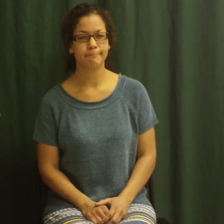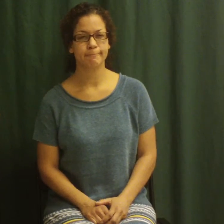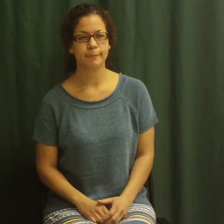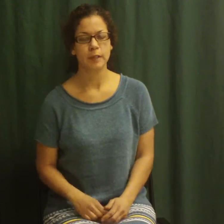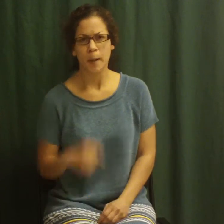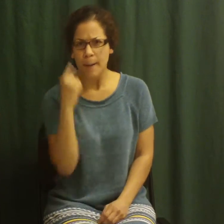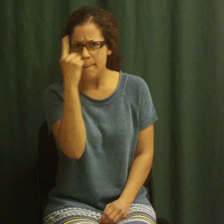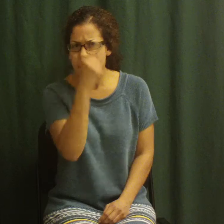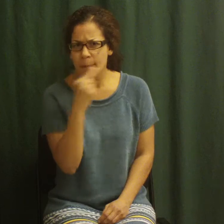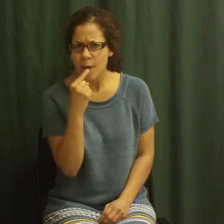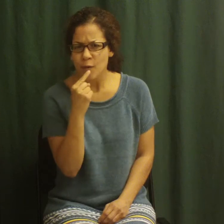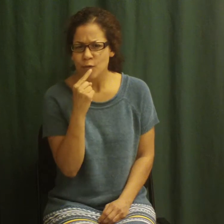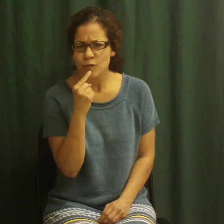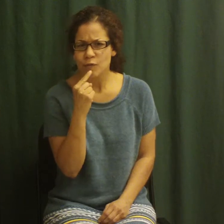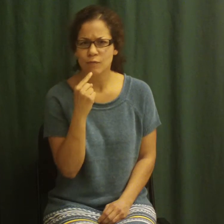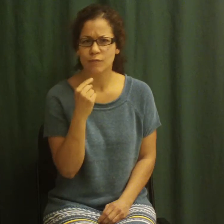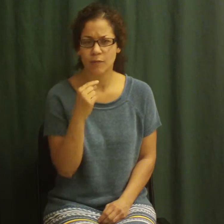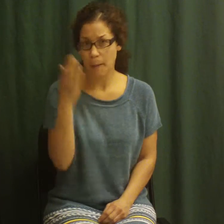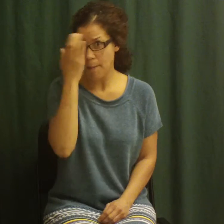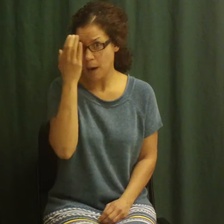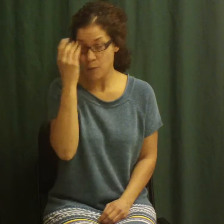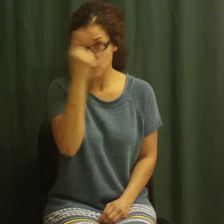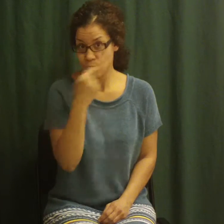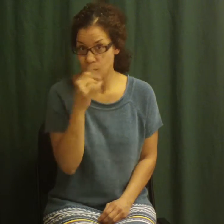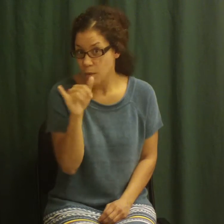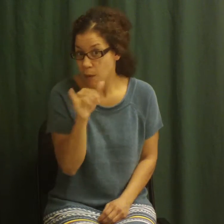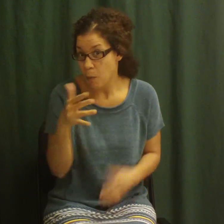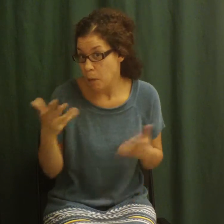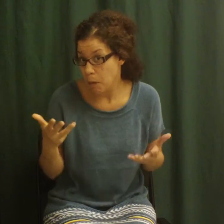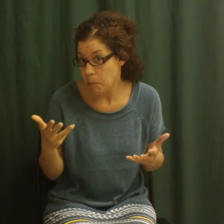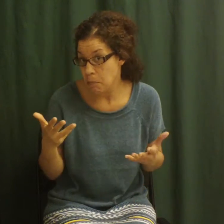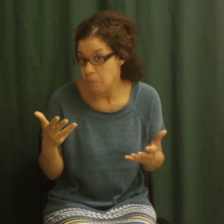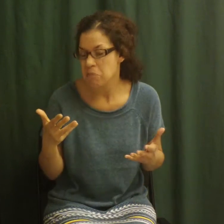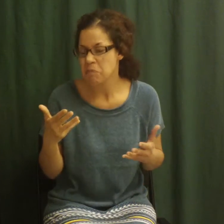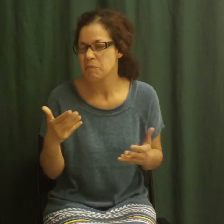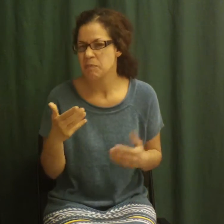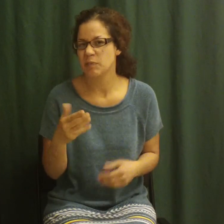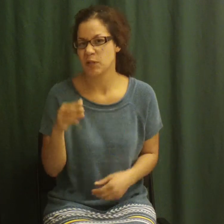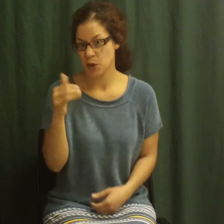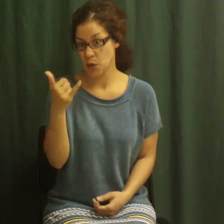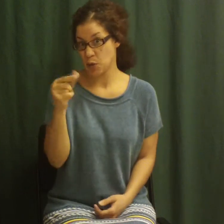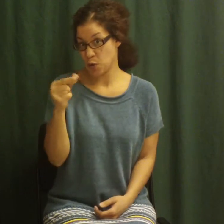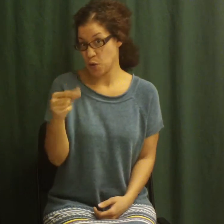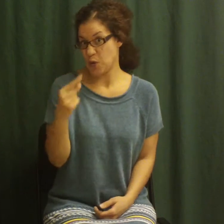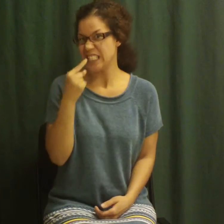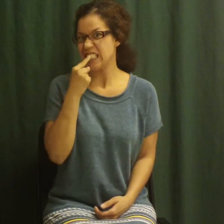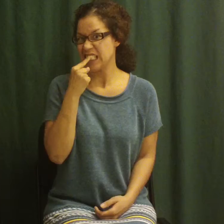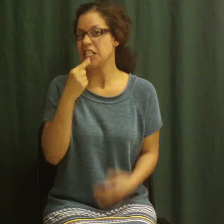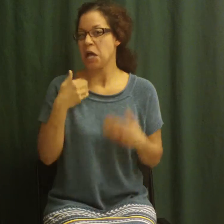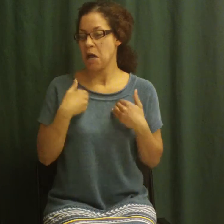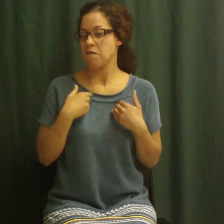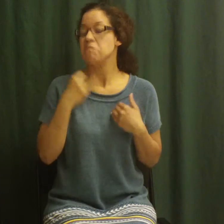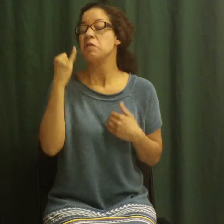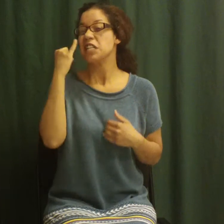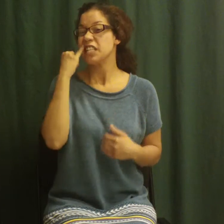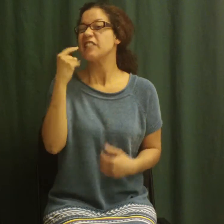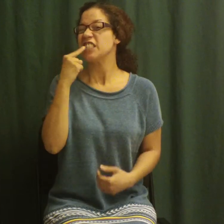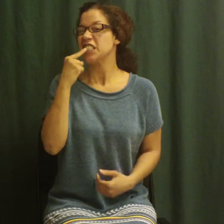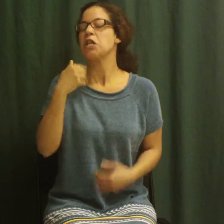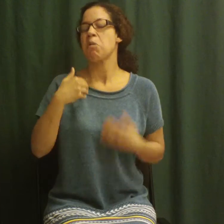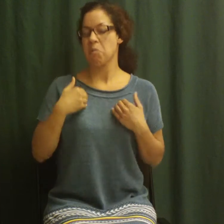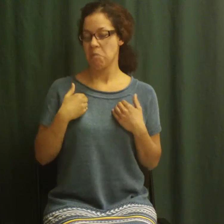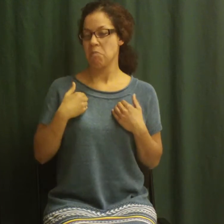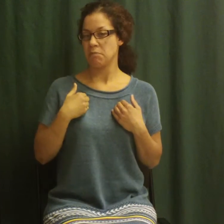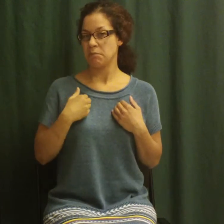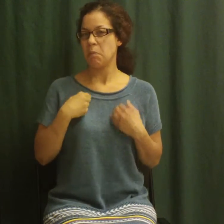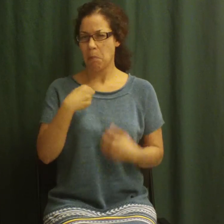Pirates have green teeth when they have any teeth at all. I know about pirates because